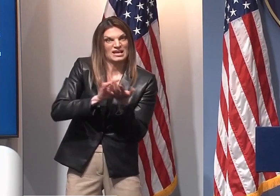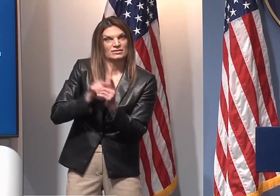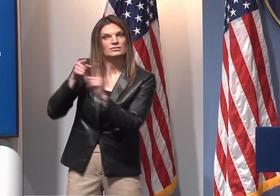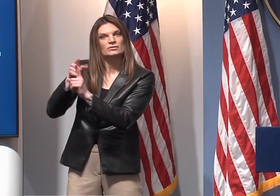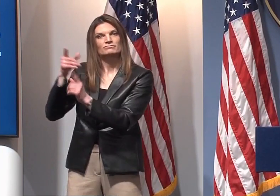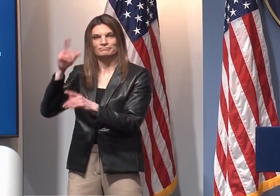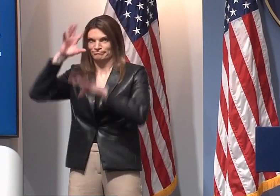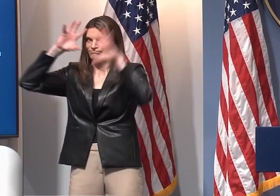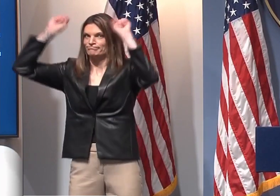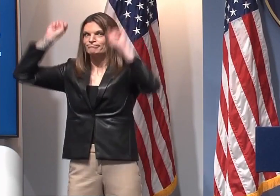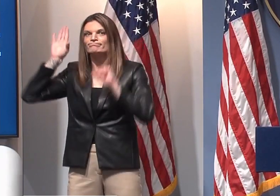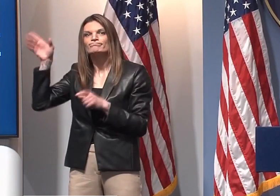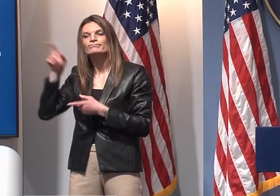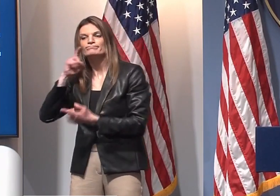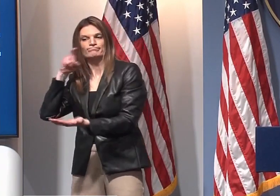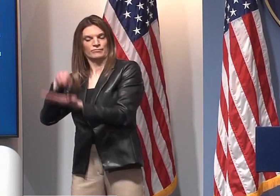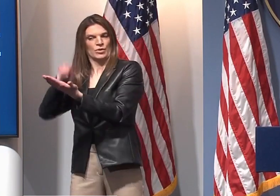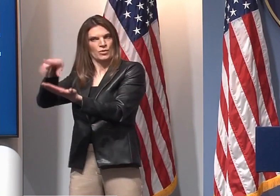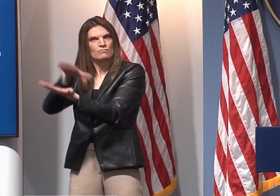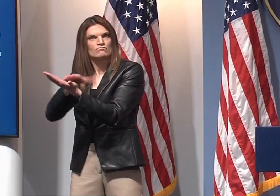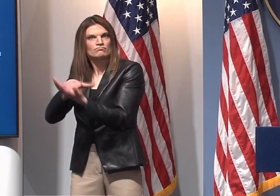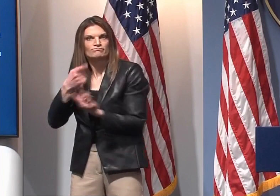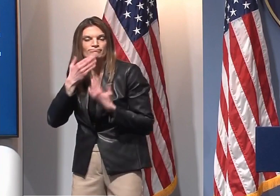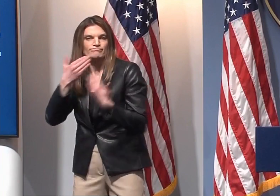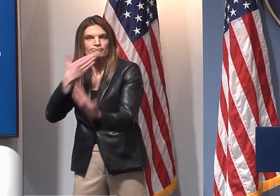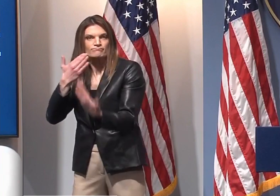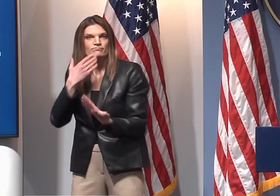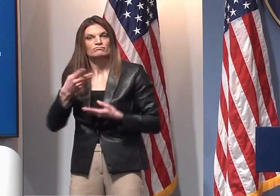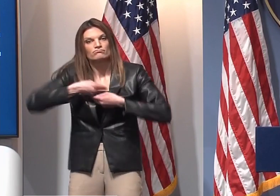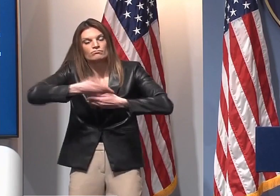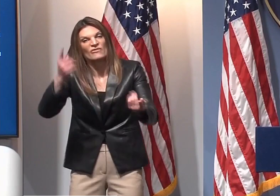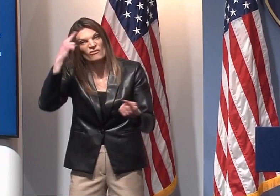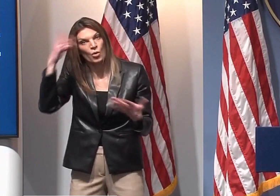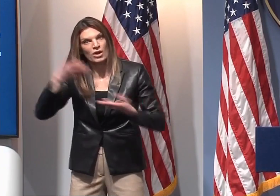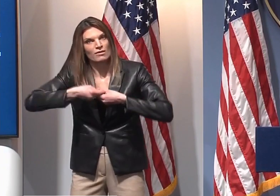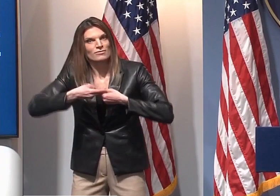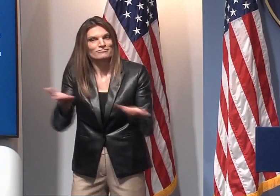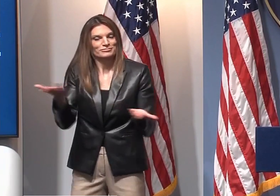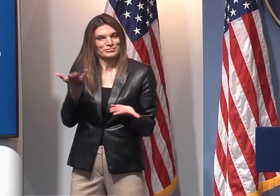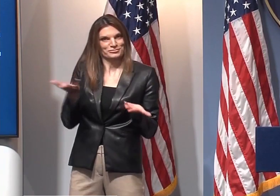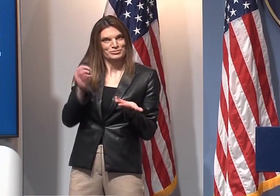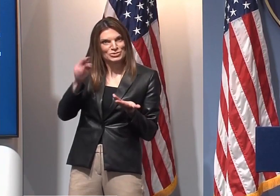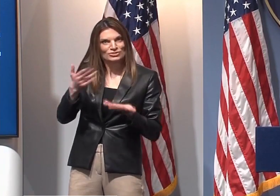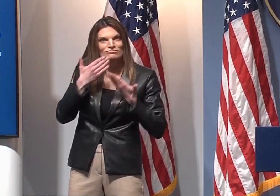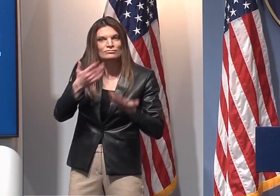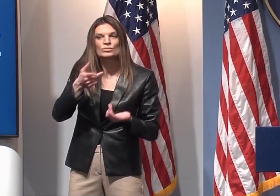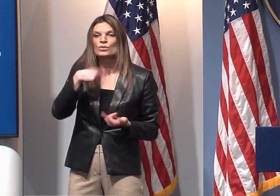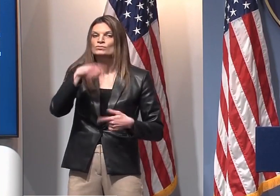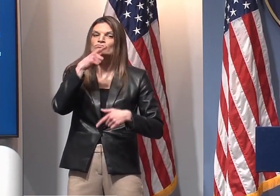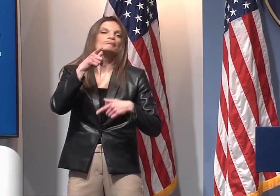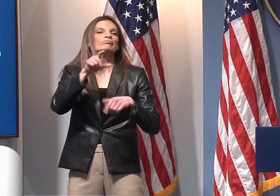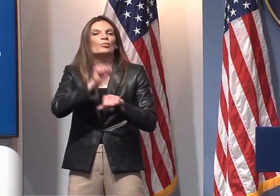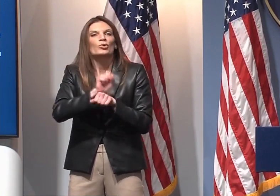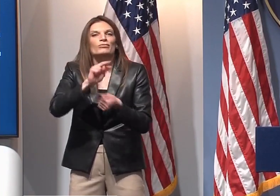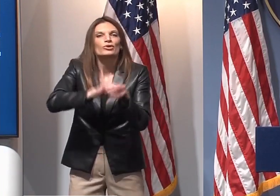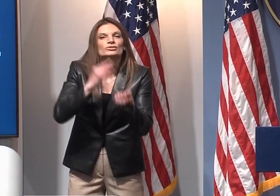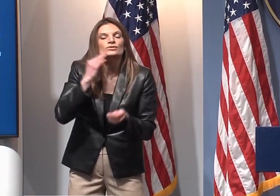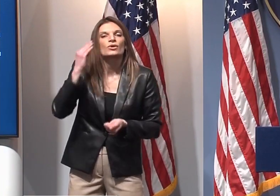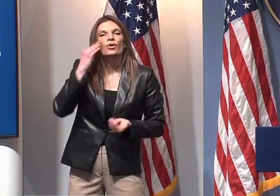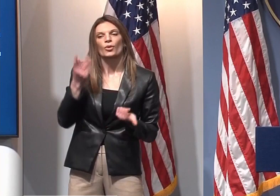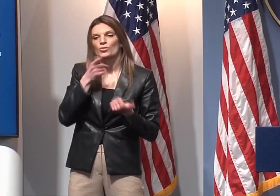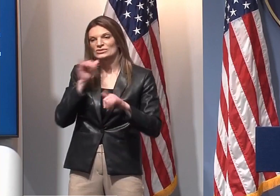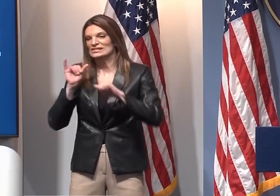way in getting these therapies into our communities, including long-term care settings for homebound individuals and